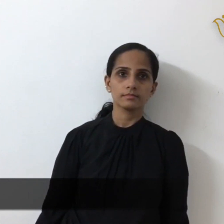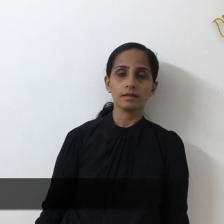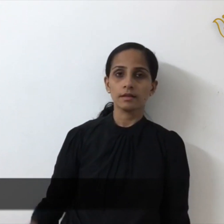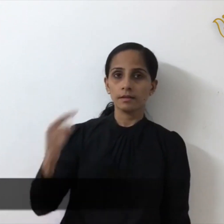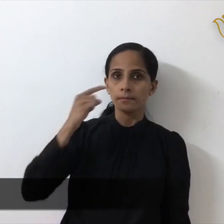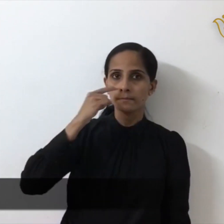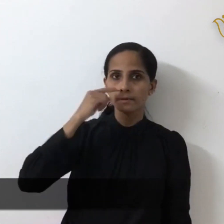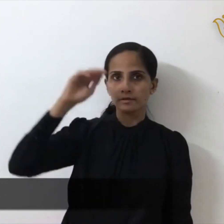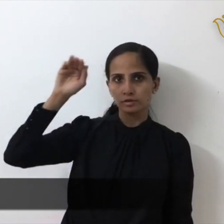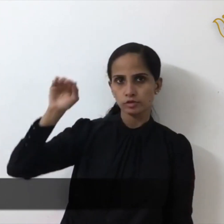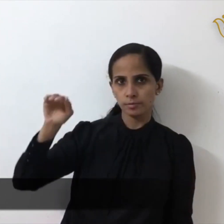Girl.